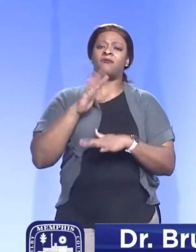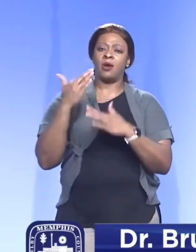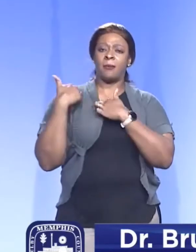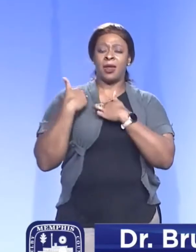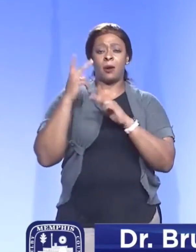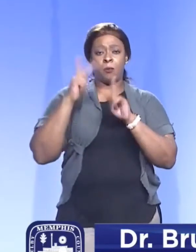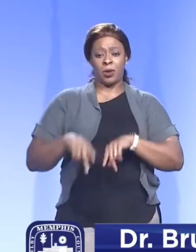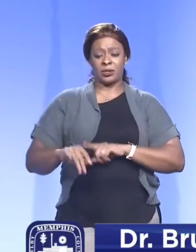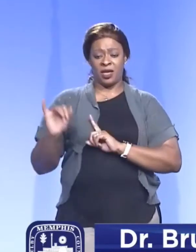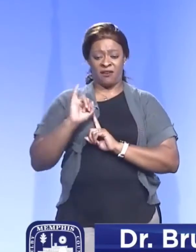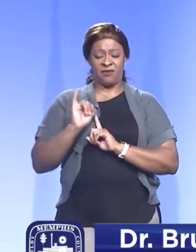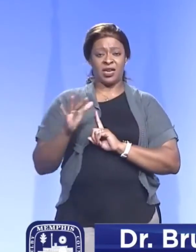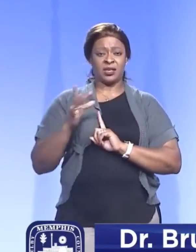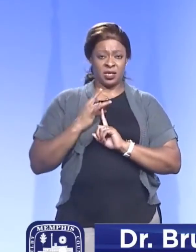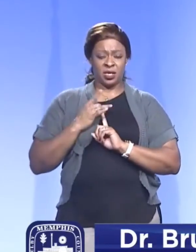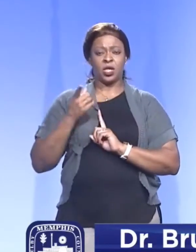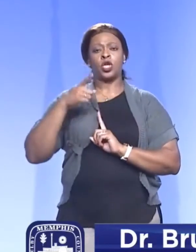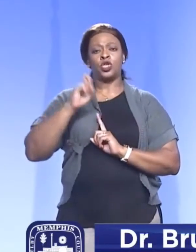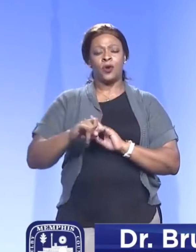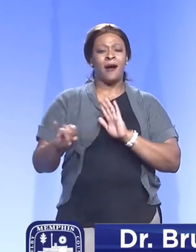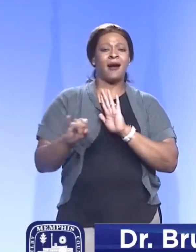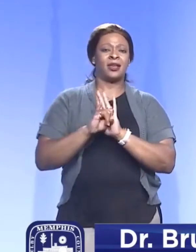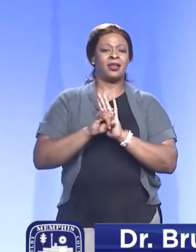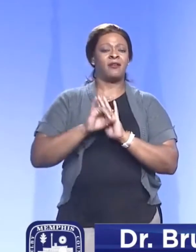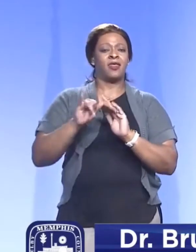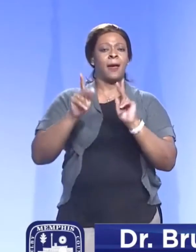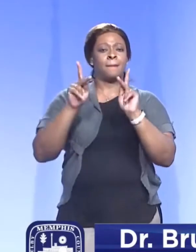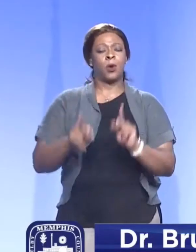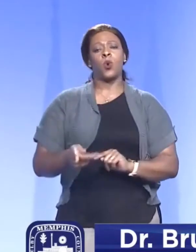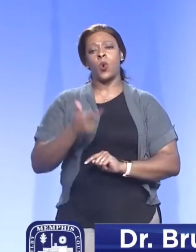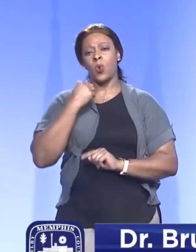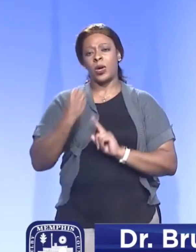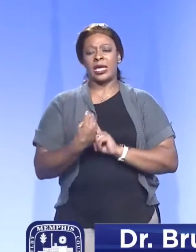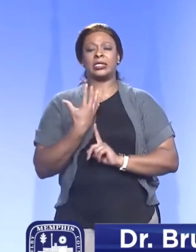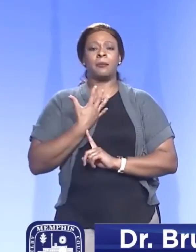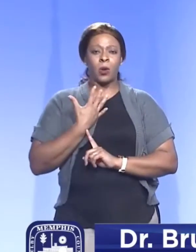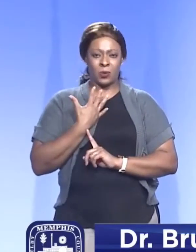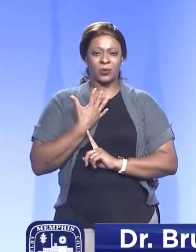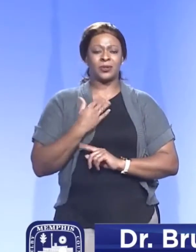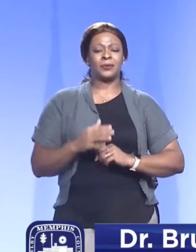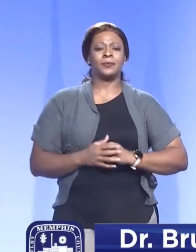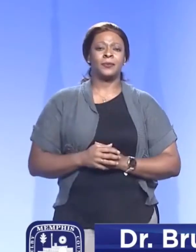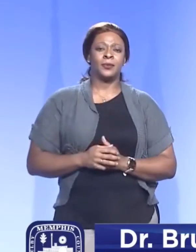infected, that they should identify who may have been exposed,